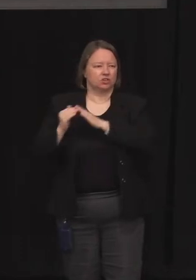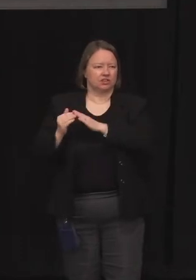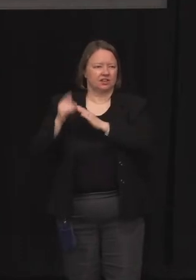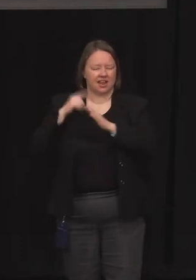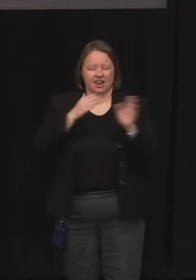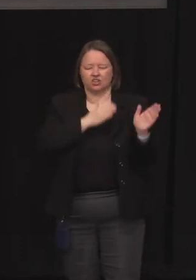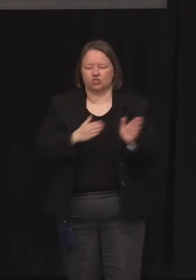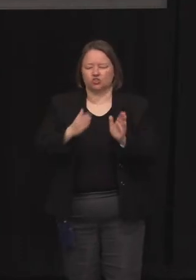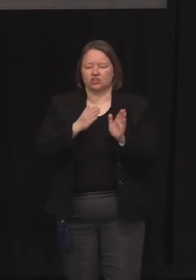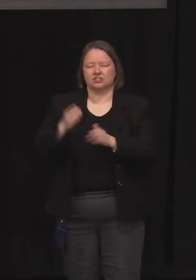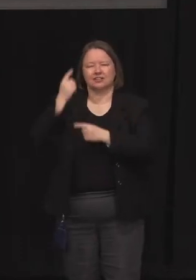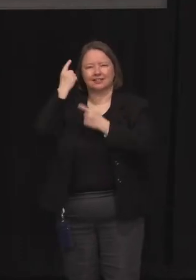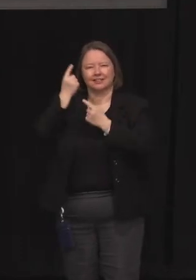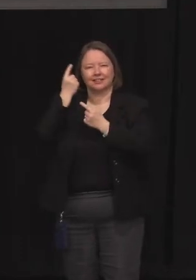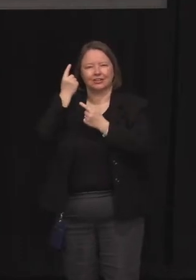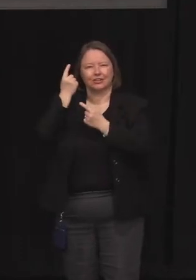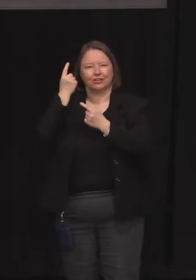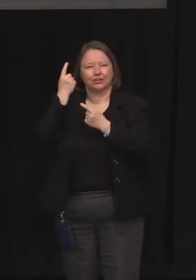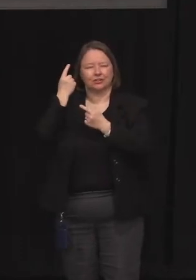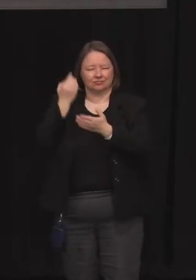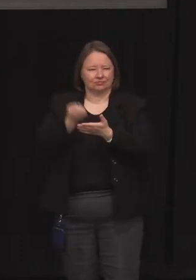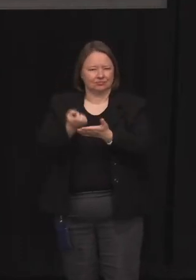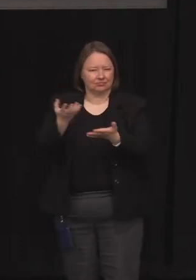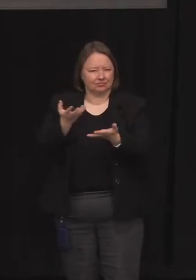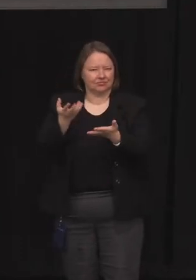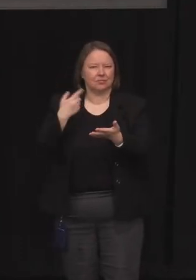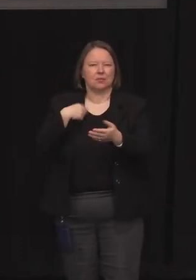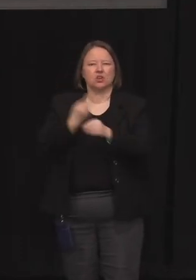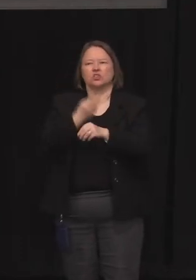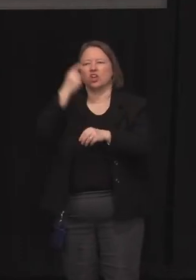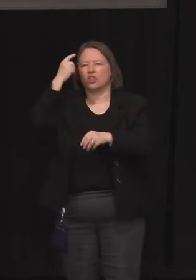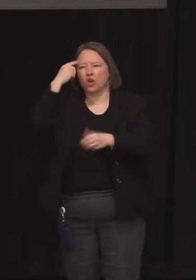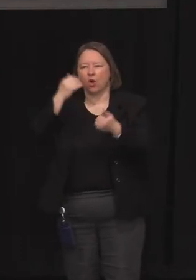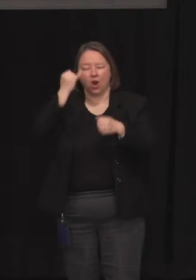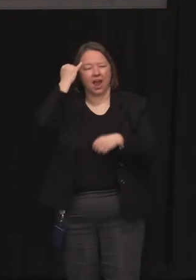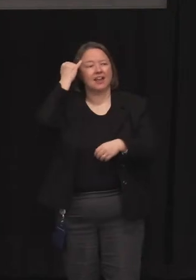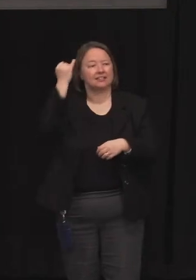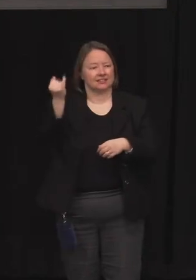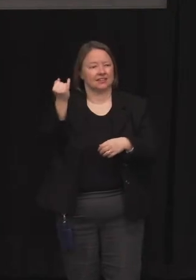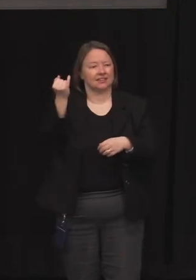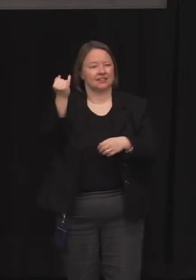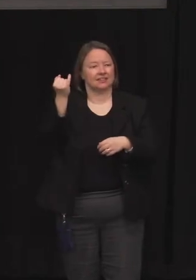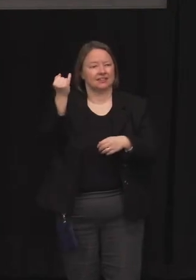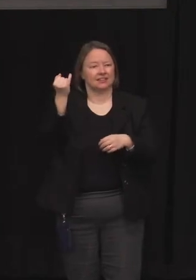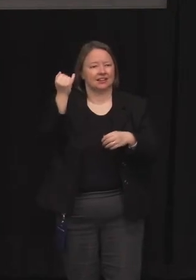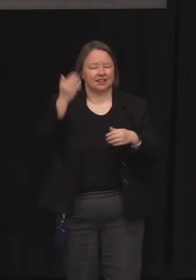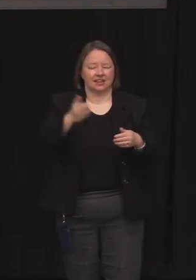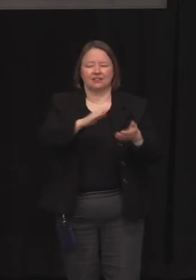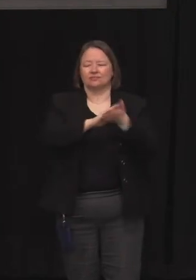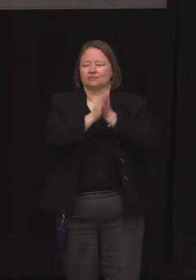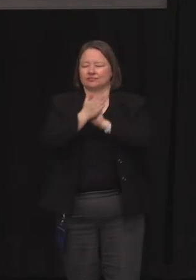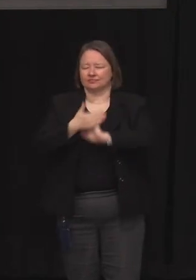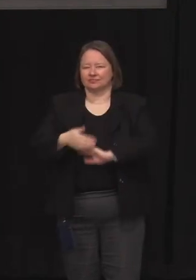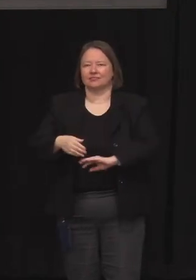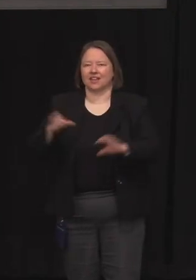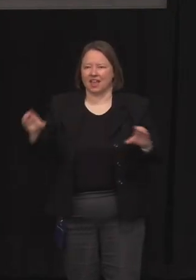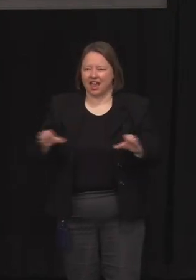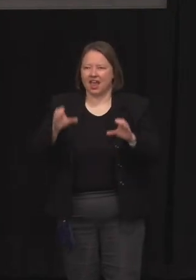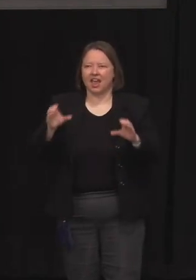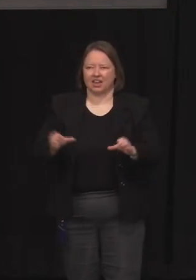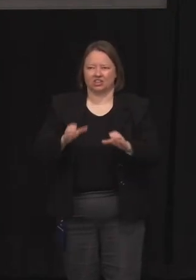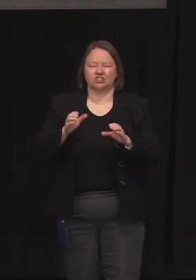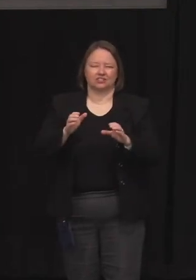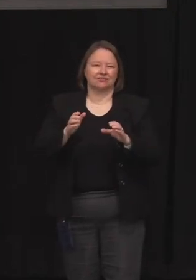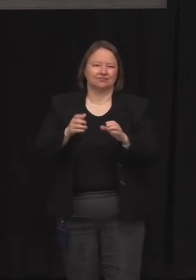strategic thinker, evidenced through taking a thought or idea and moving it into actionable steps or